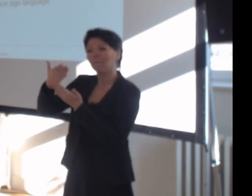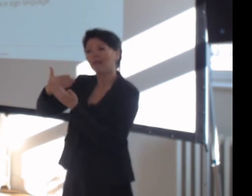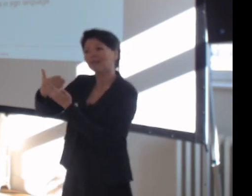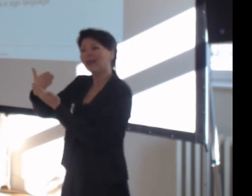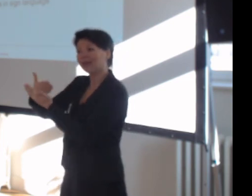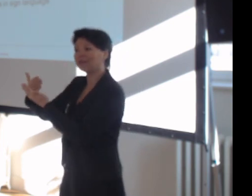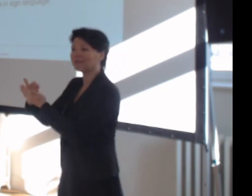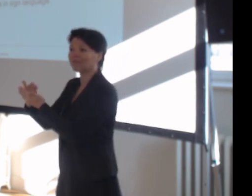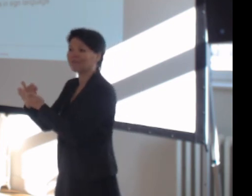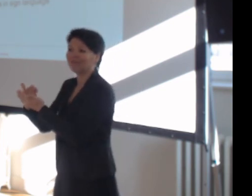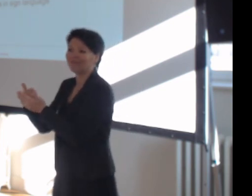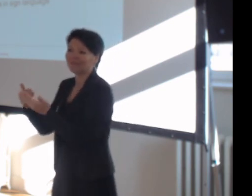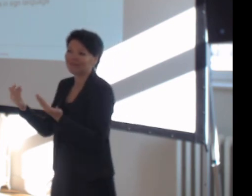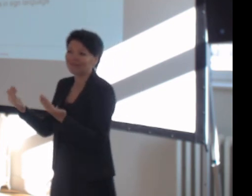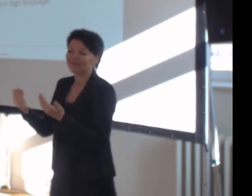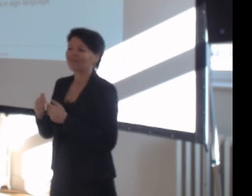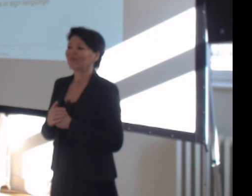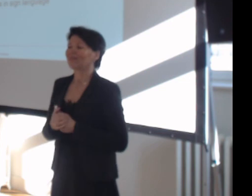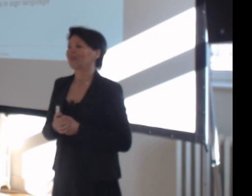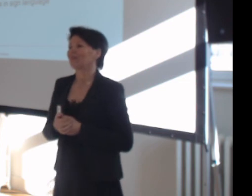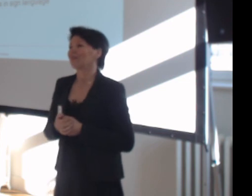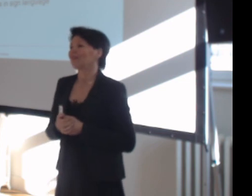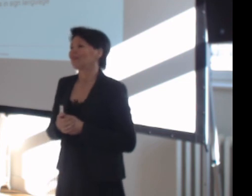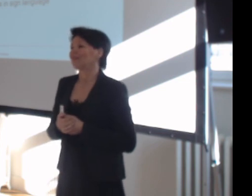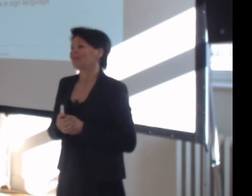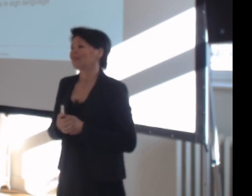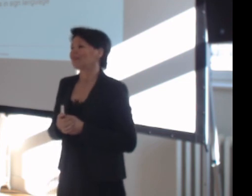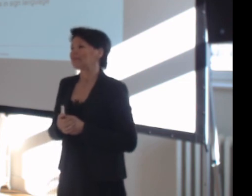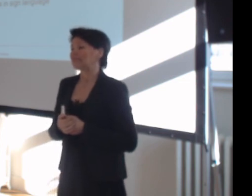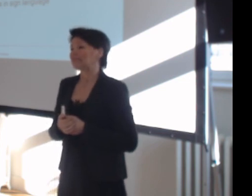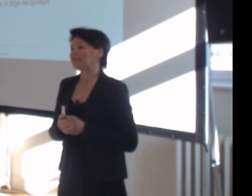And that might be the